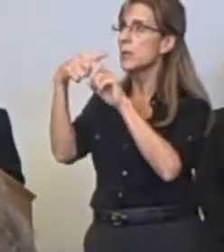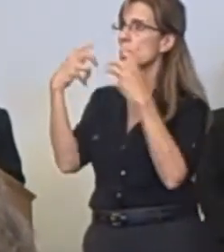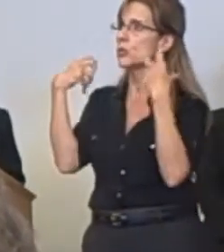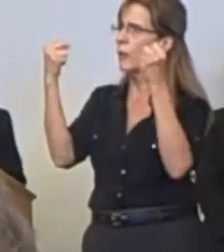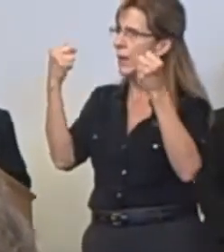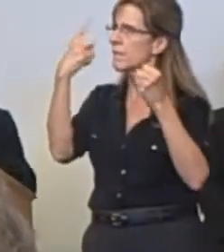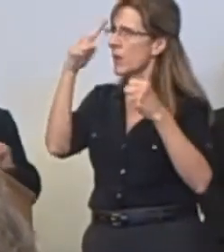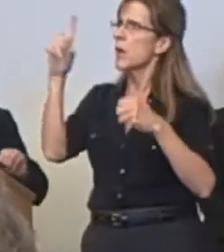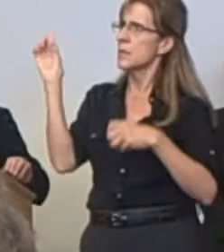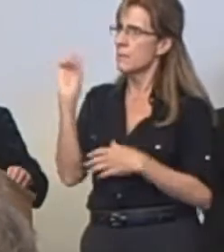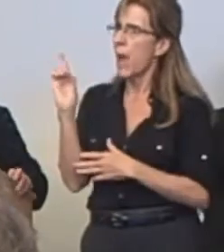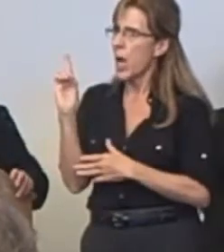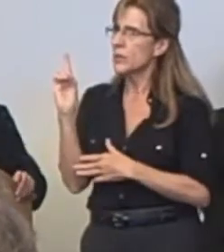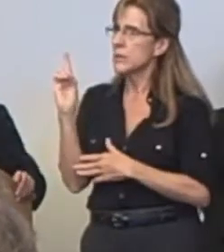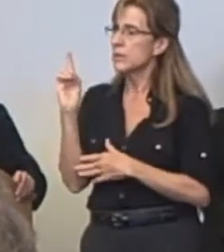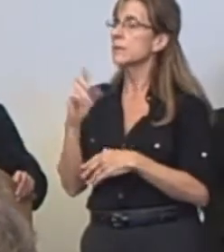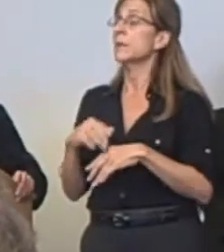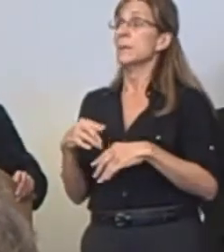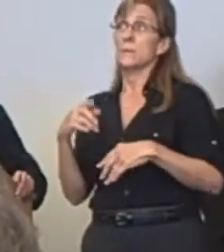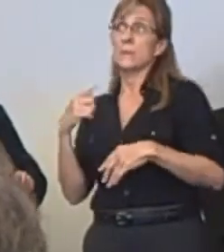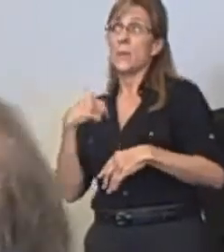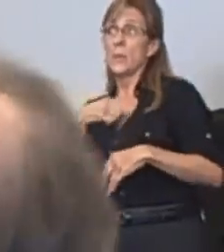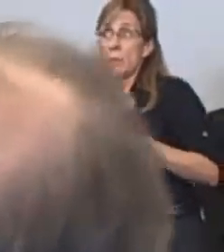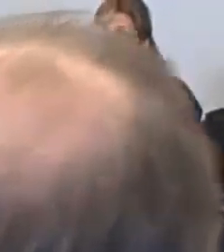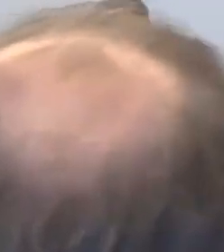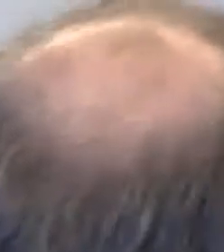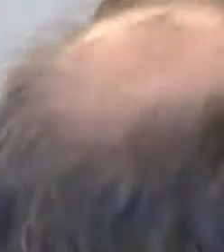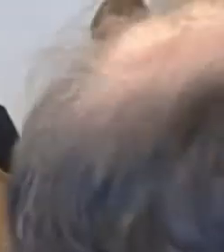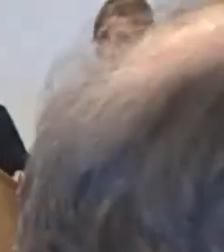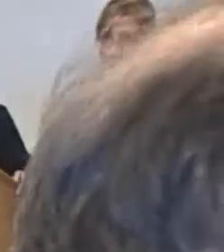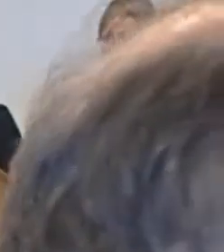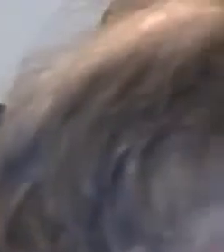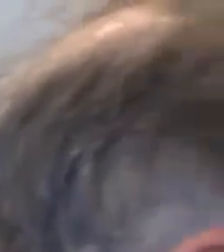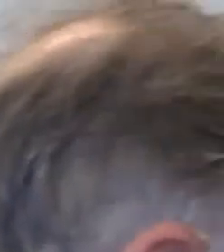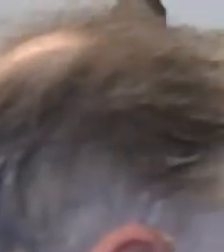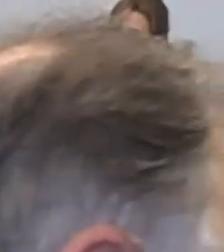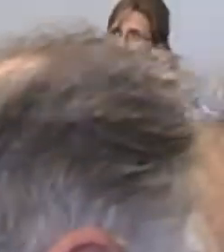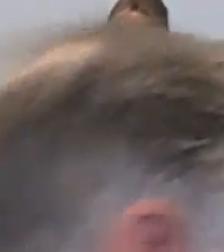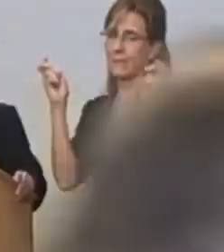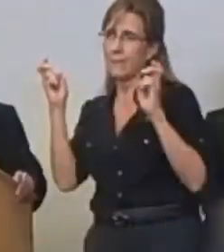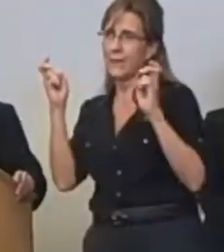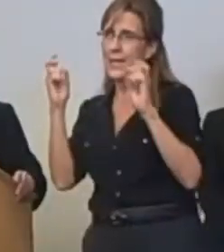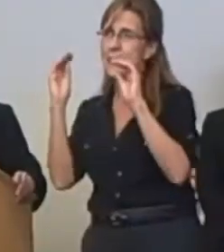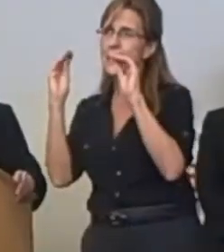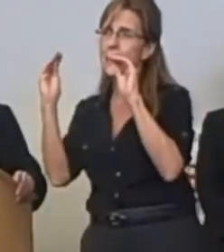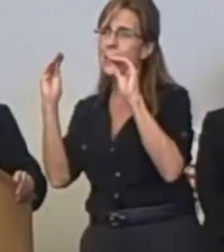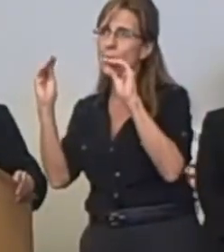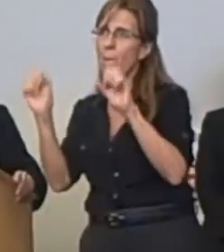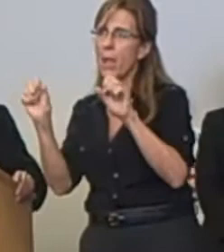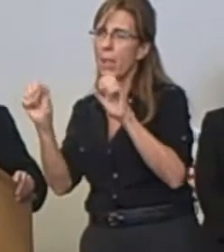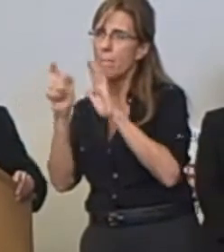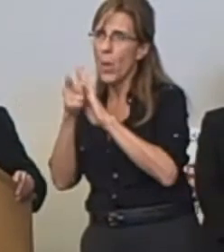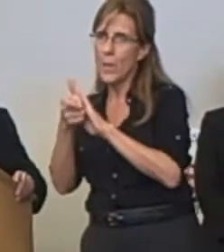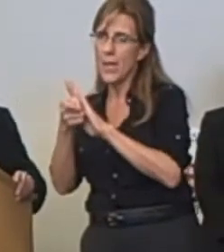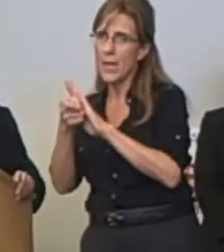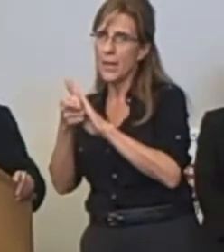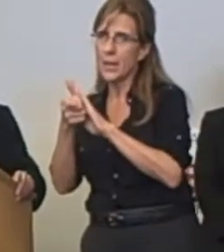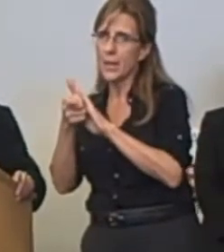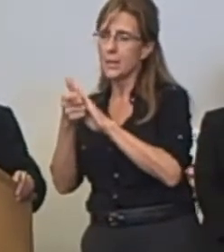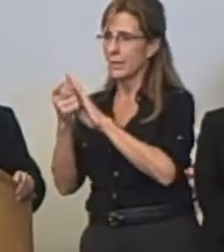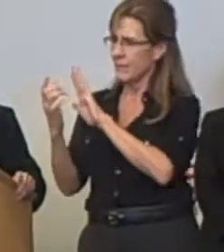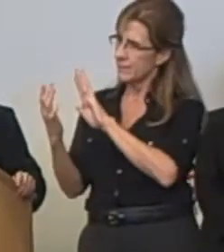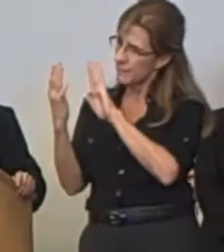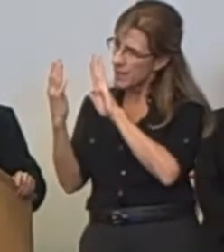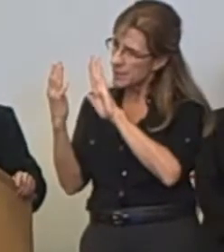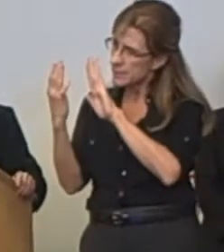democracy. We believe that today is a teachable moment. It is a moment being faced